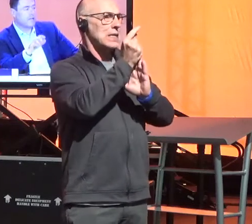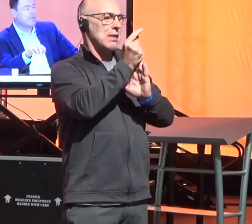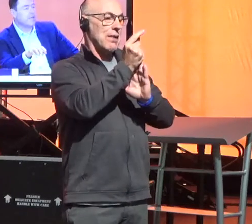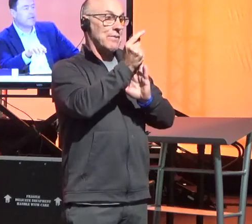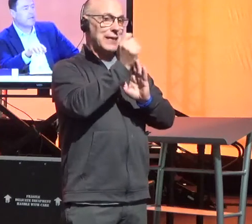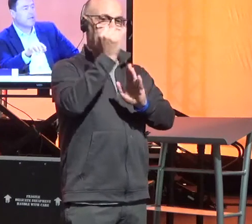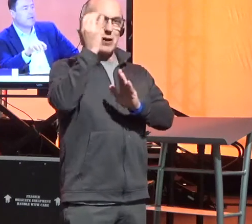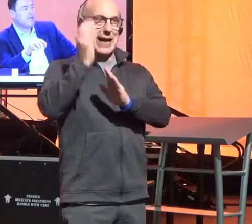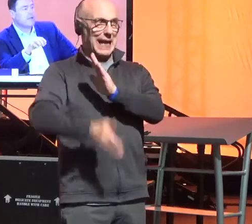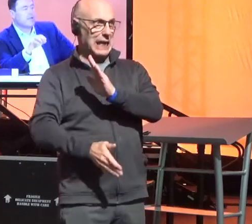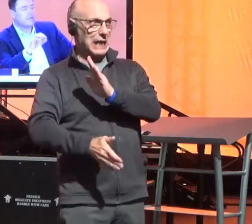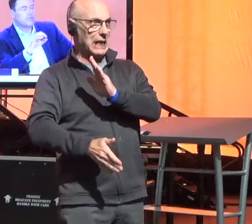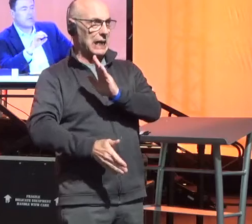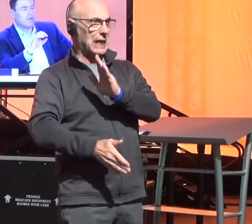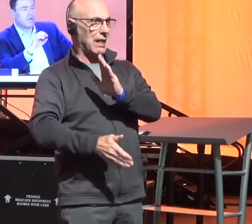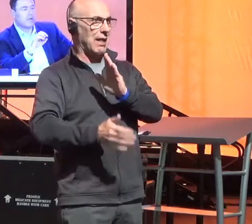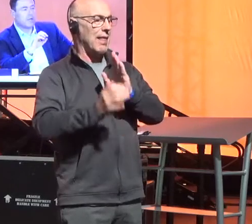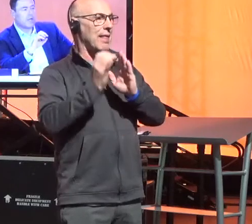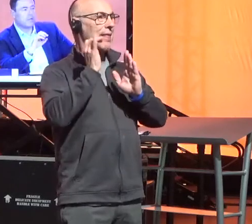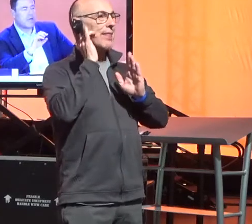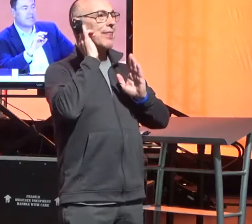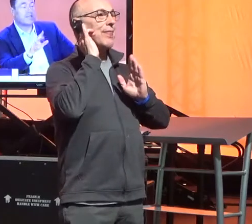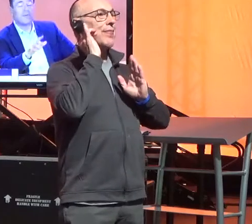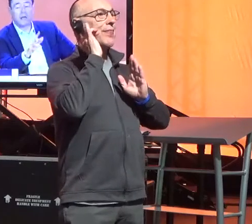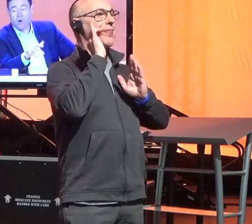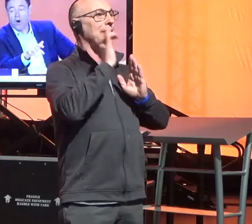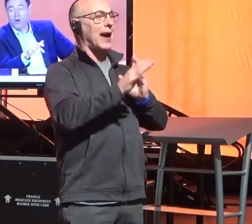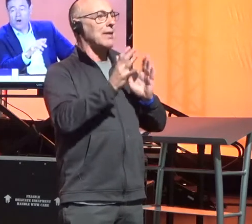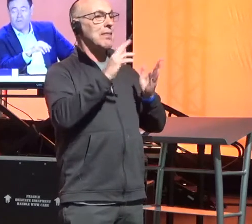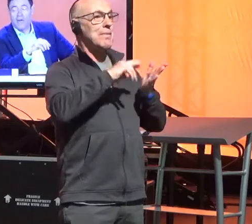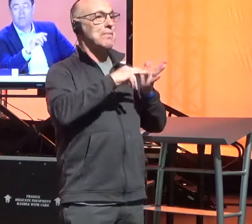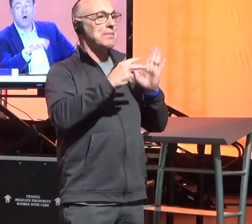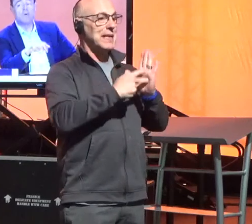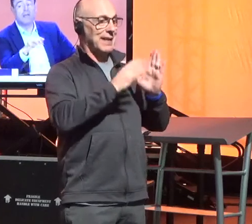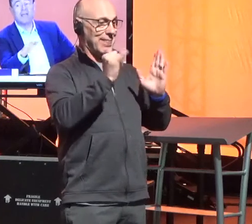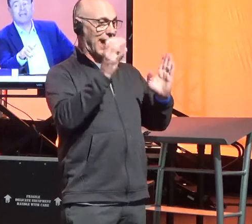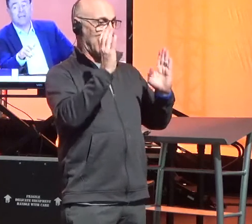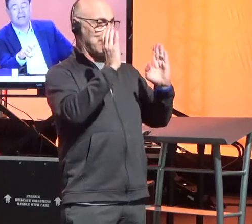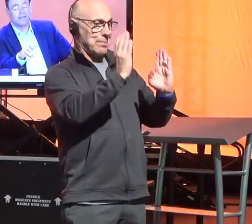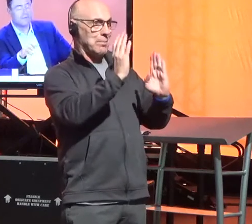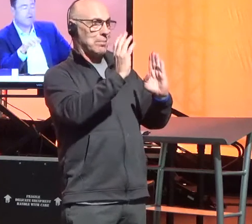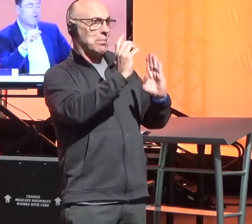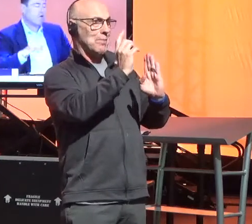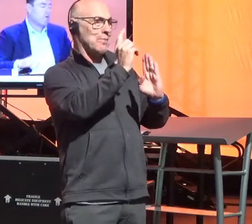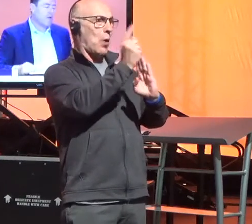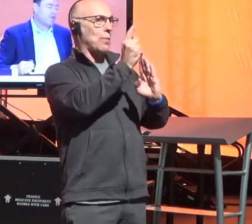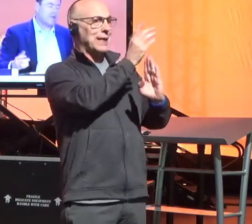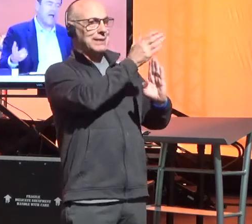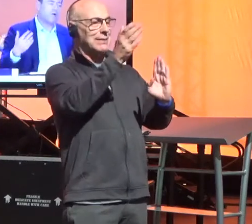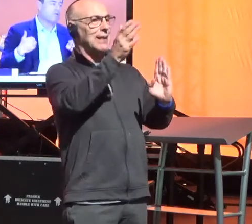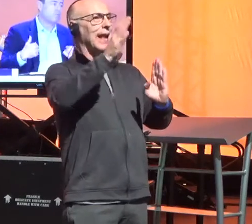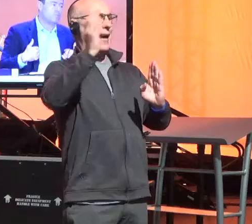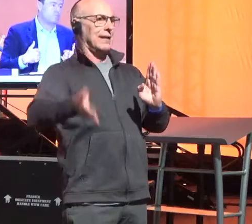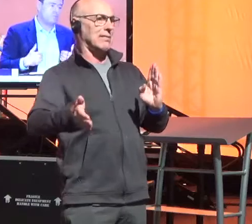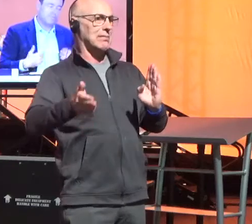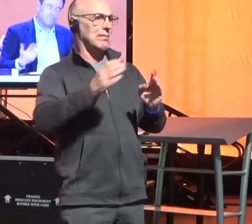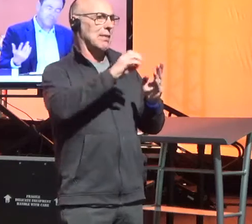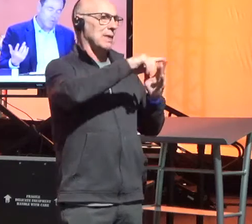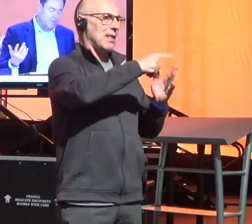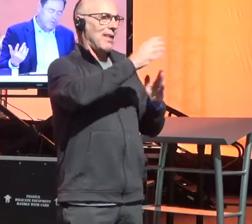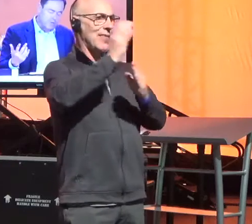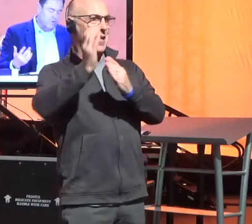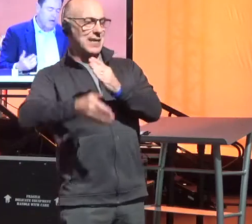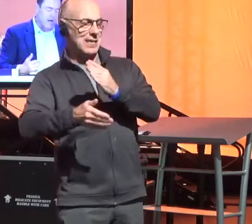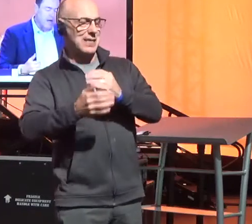is ending is an identifying marker of that moment ending. Well, as a guy who